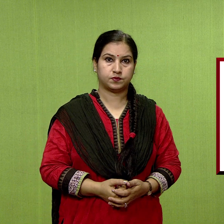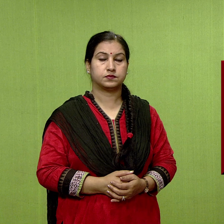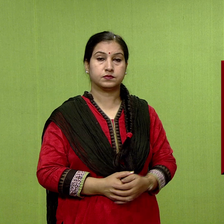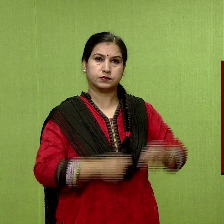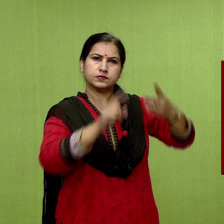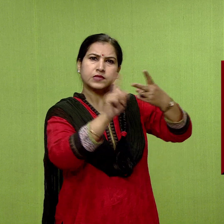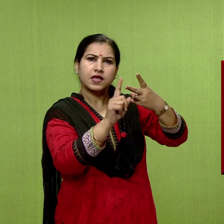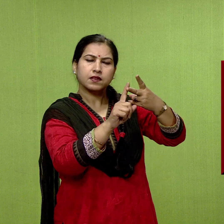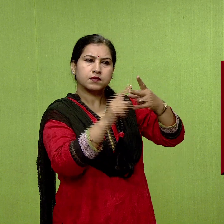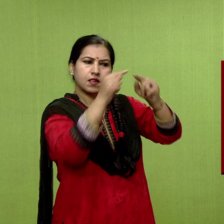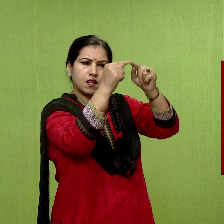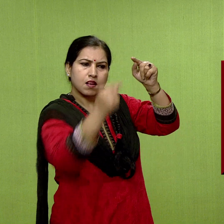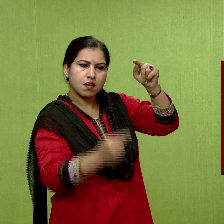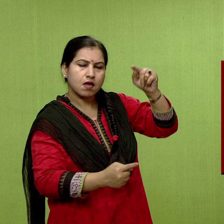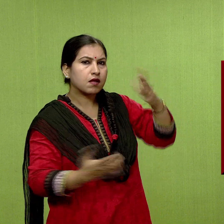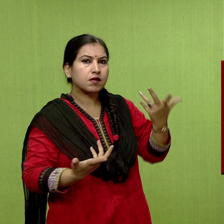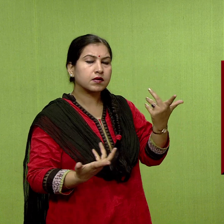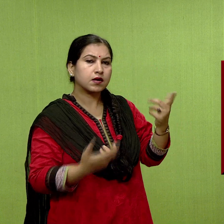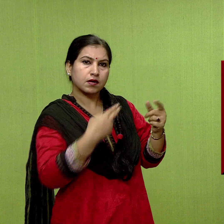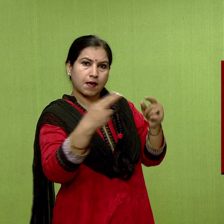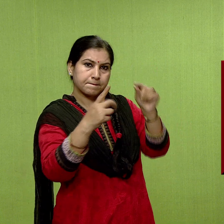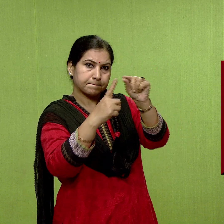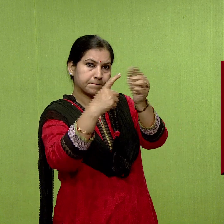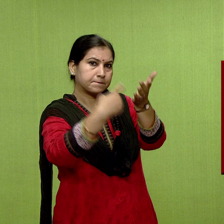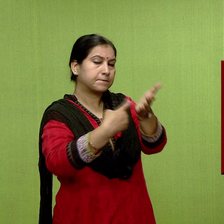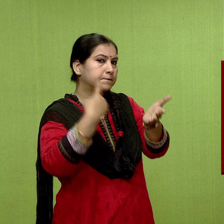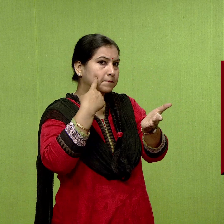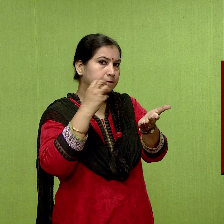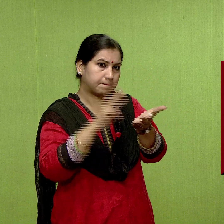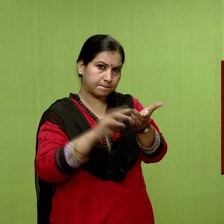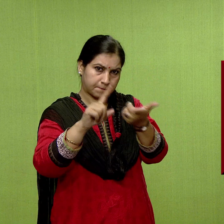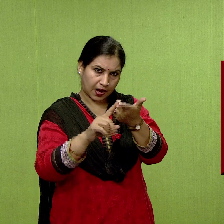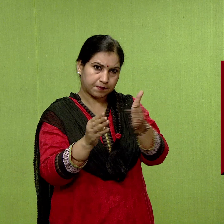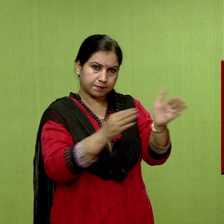The second one is the prime meridian at the Greenwich